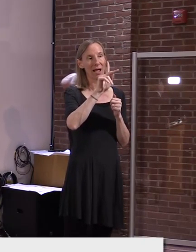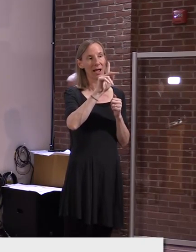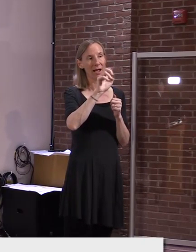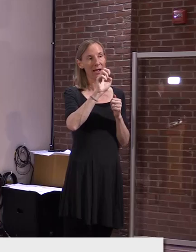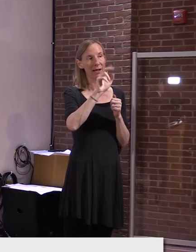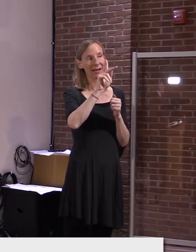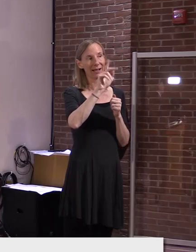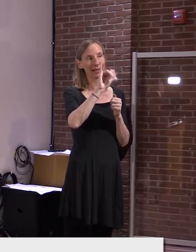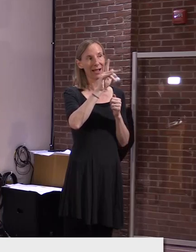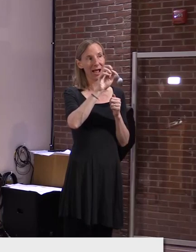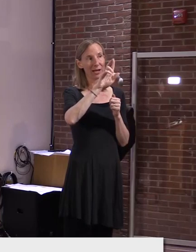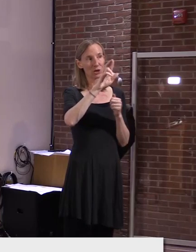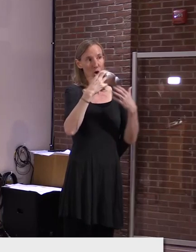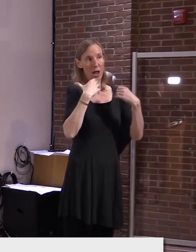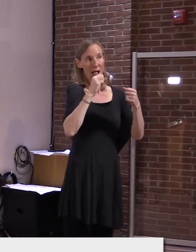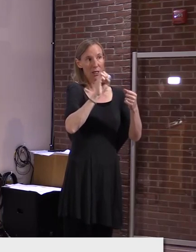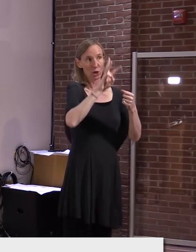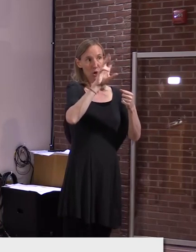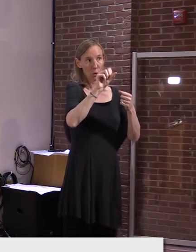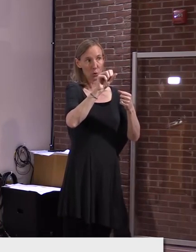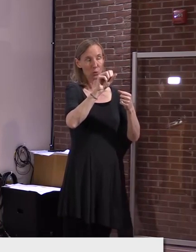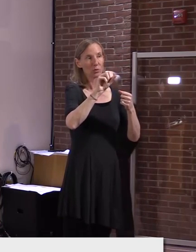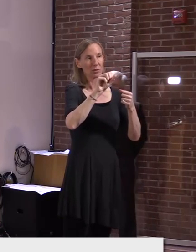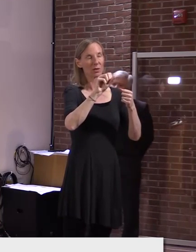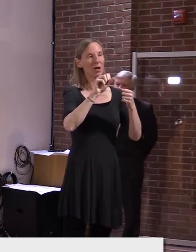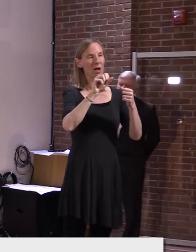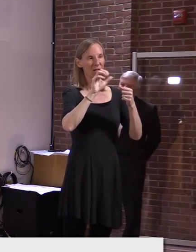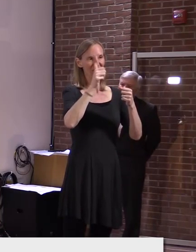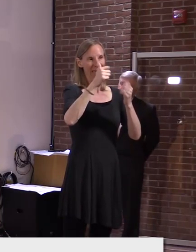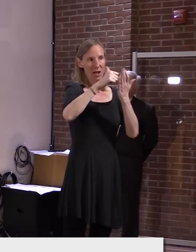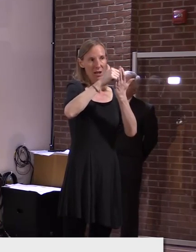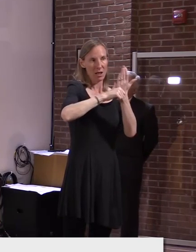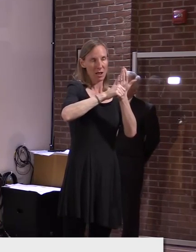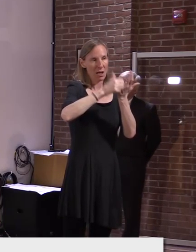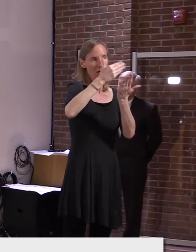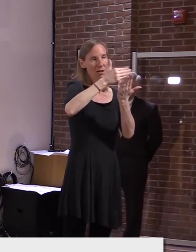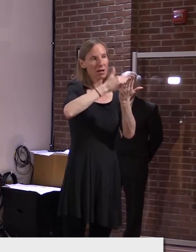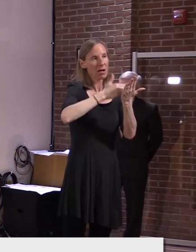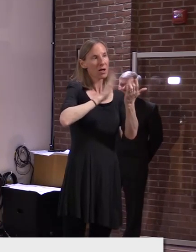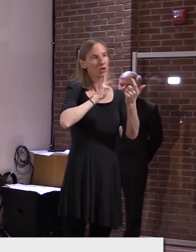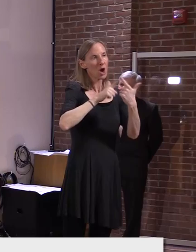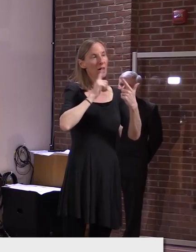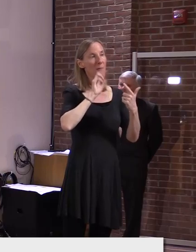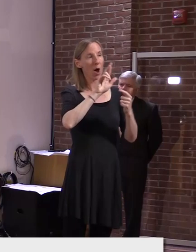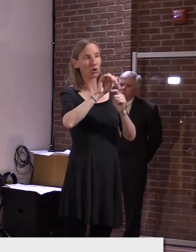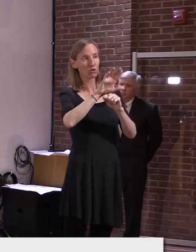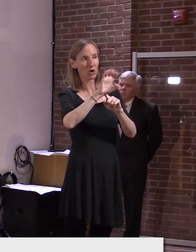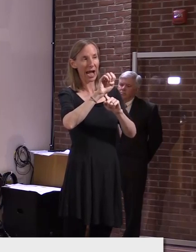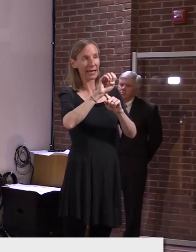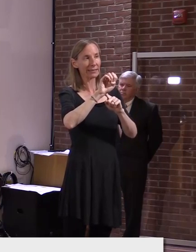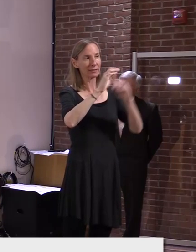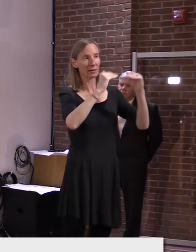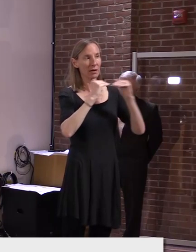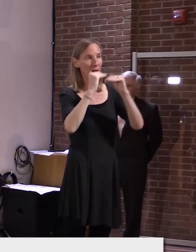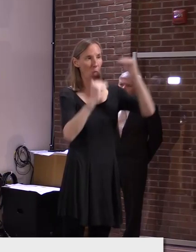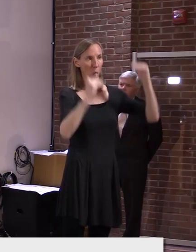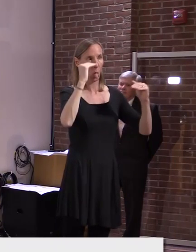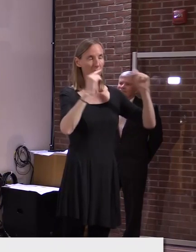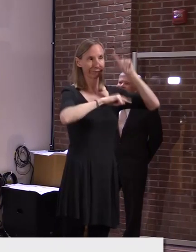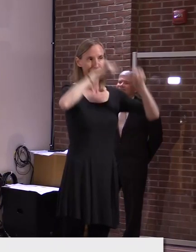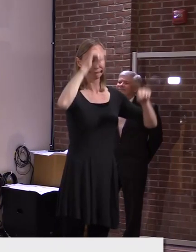about just state-by-state disparities in vaccination rates along, like, racial disparities. And in